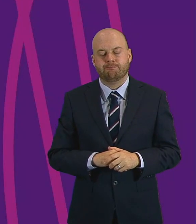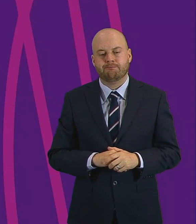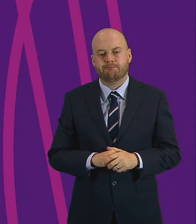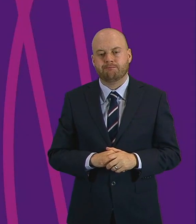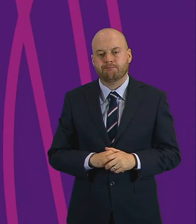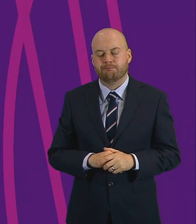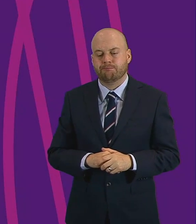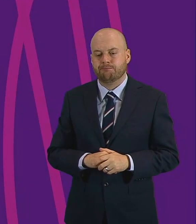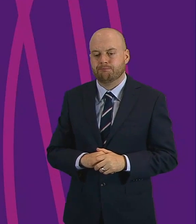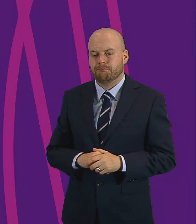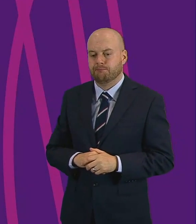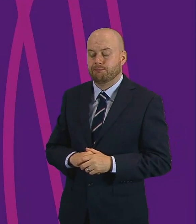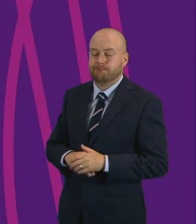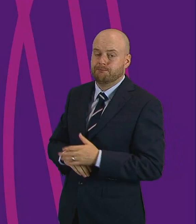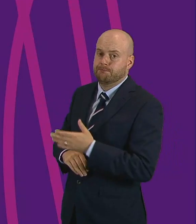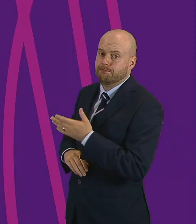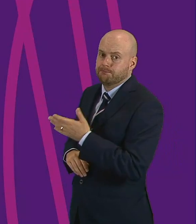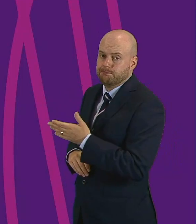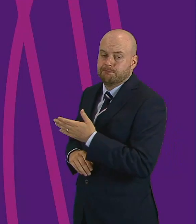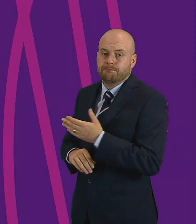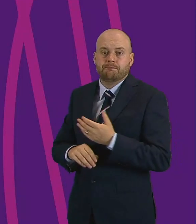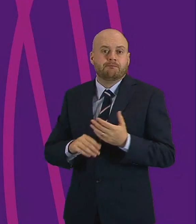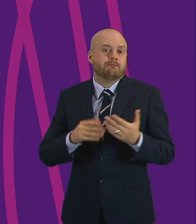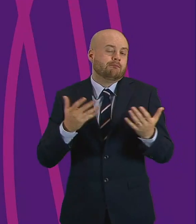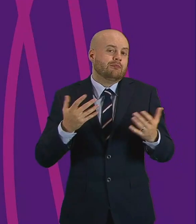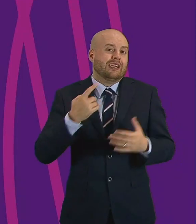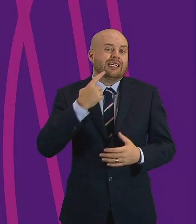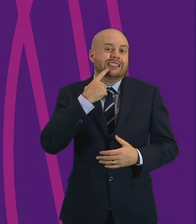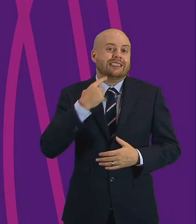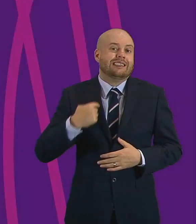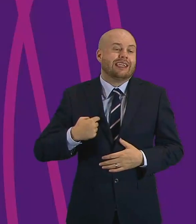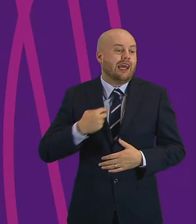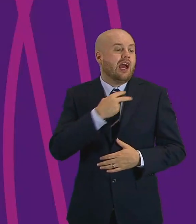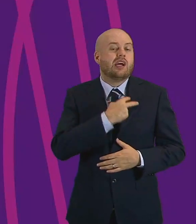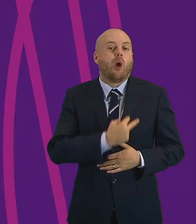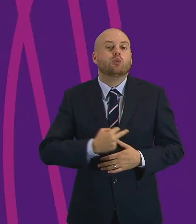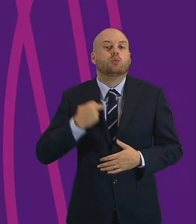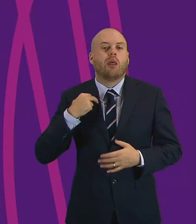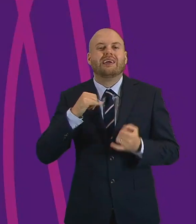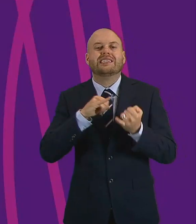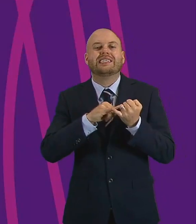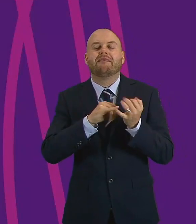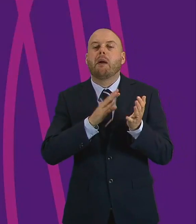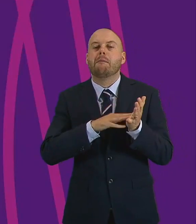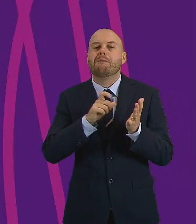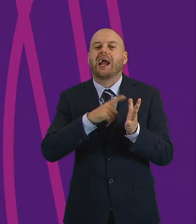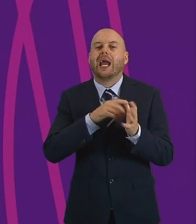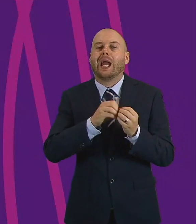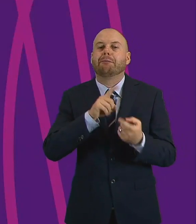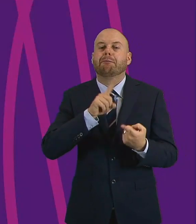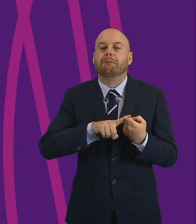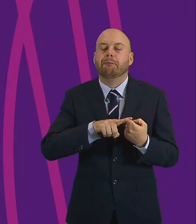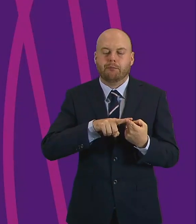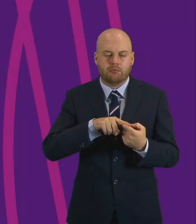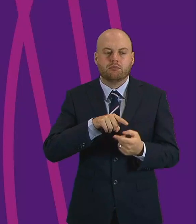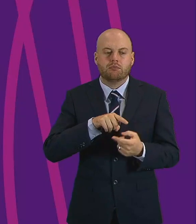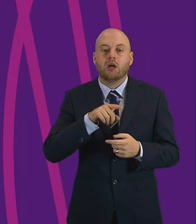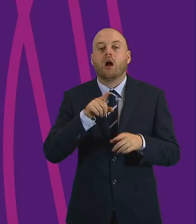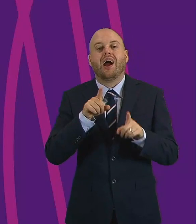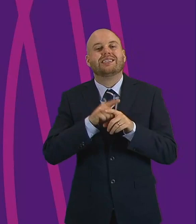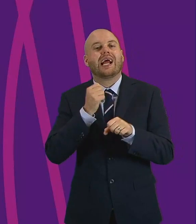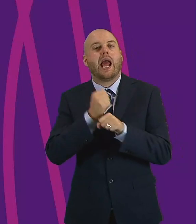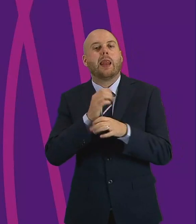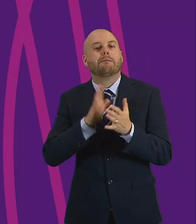not be more timely. Only yesterday, Councillors Stephen McCabe, COSLA's education spokesperson, and Gail McGregor, finance